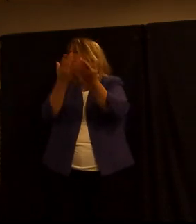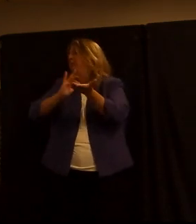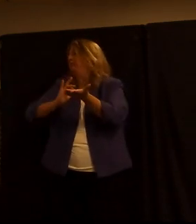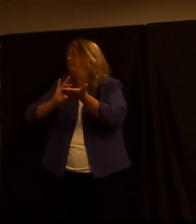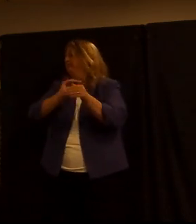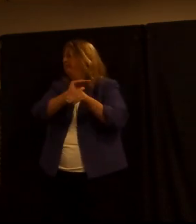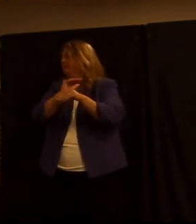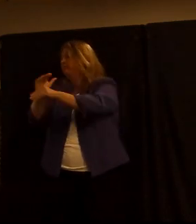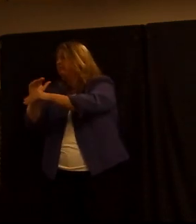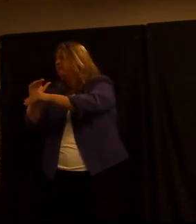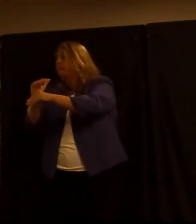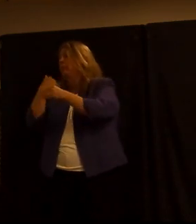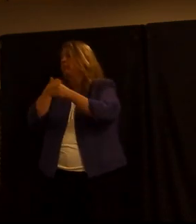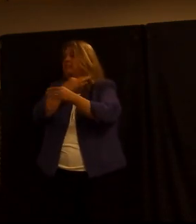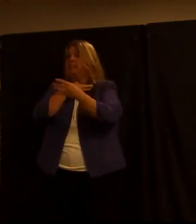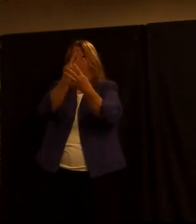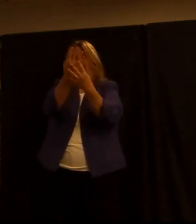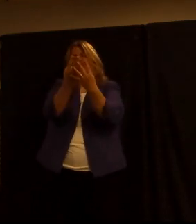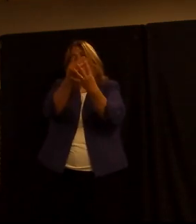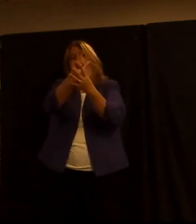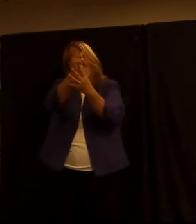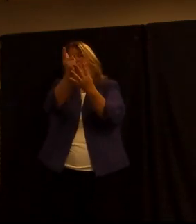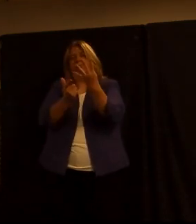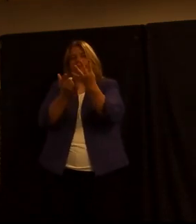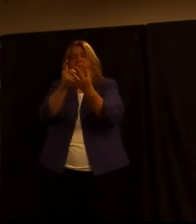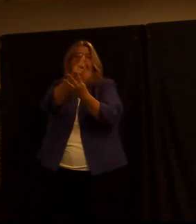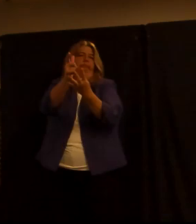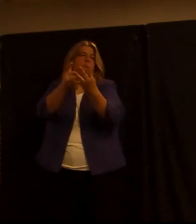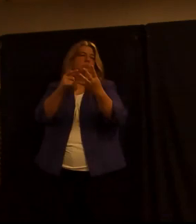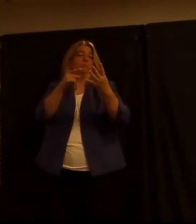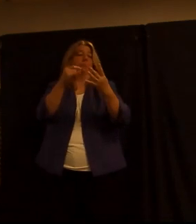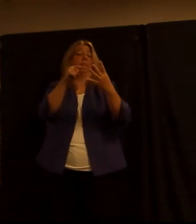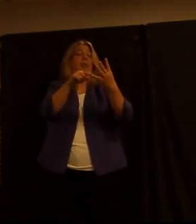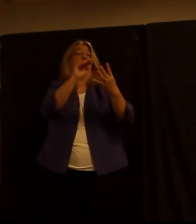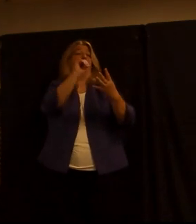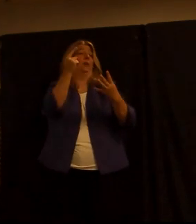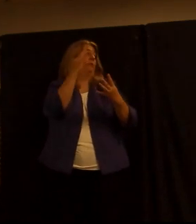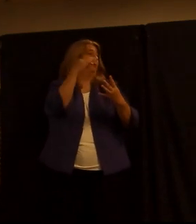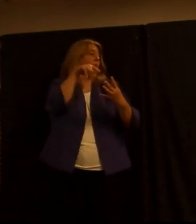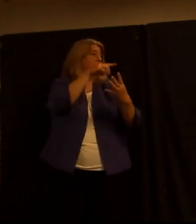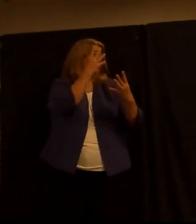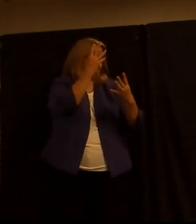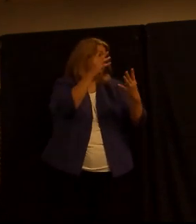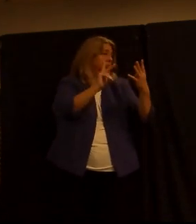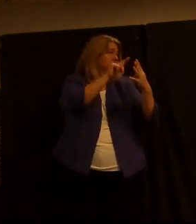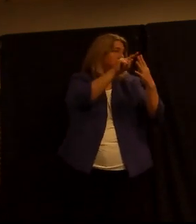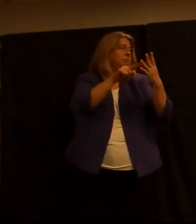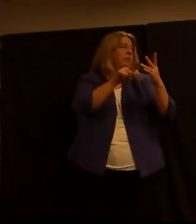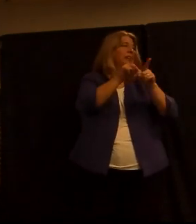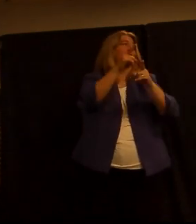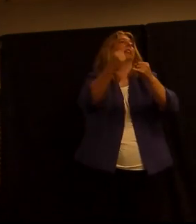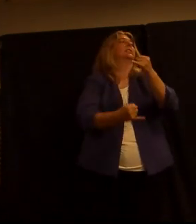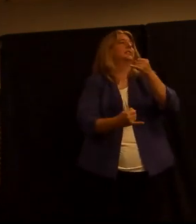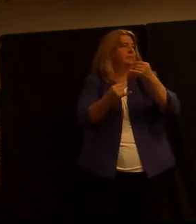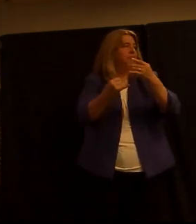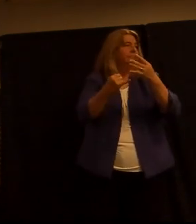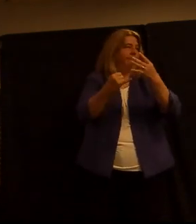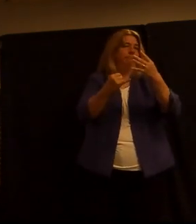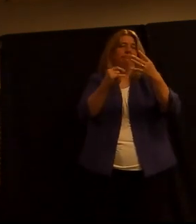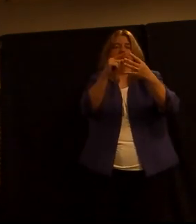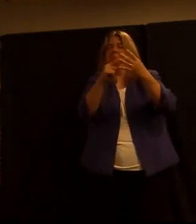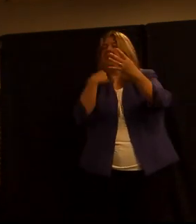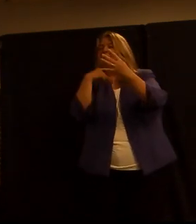the day shift. And we do have assigned individuals who are helping provide medications. Matt